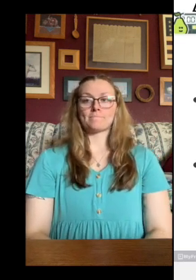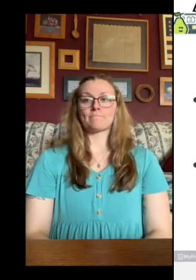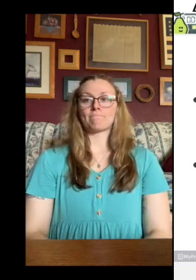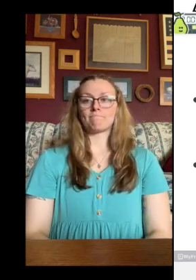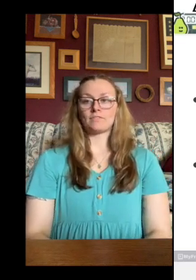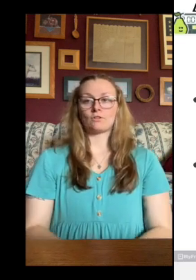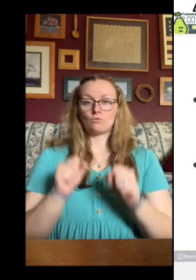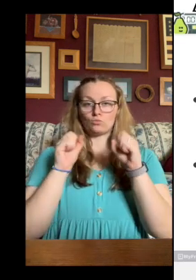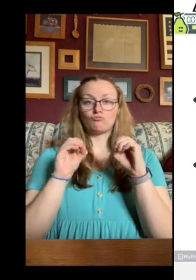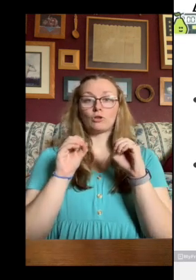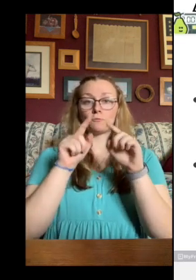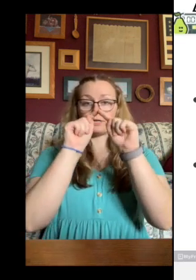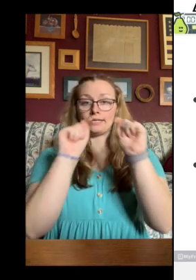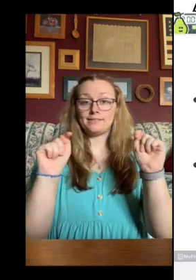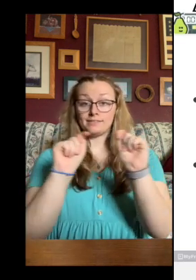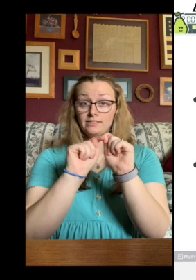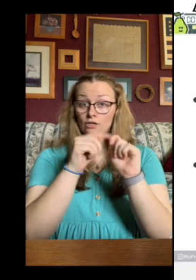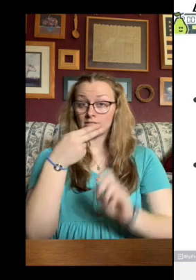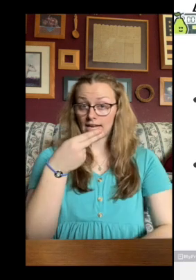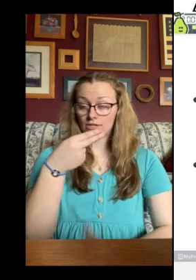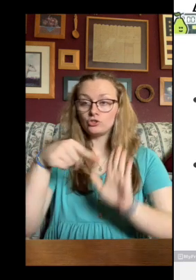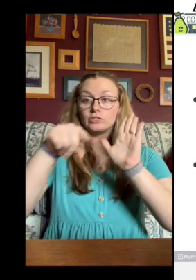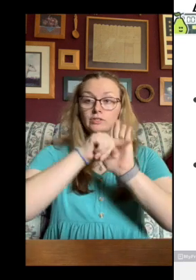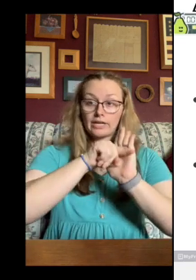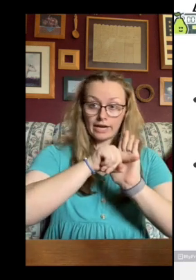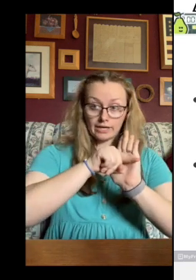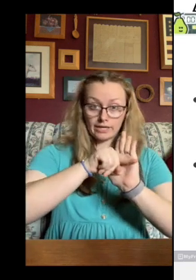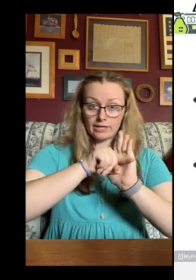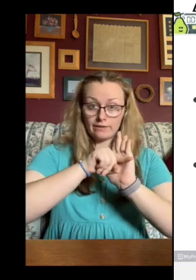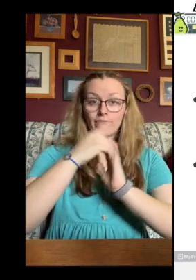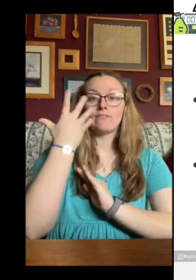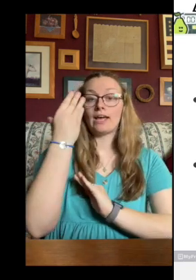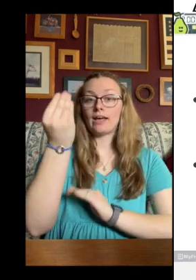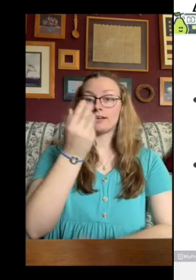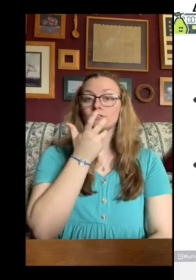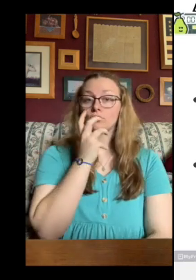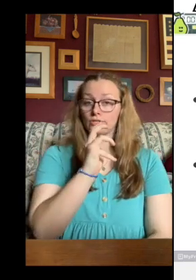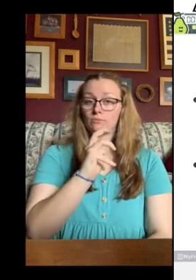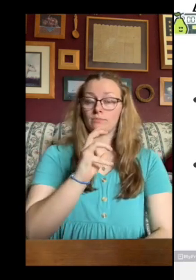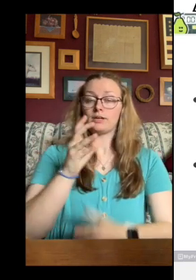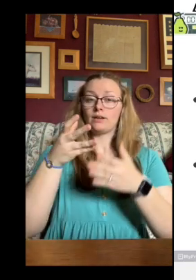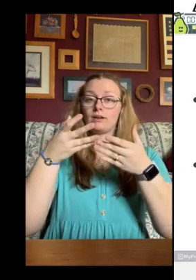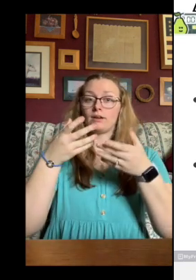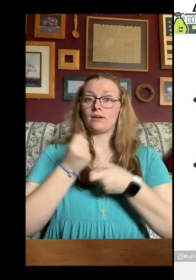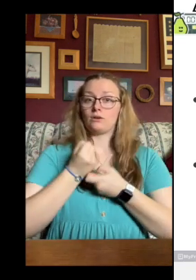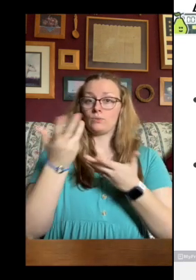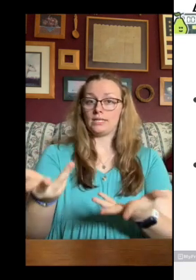negative, it's exothermic and releases energy. So energy would come off.